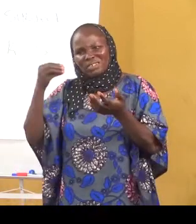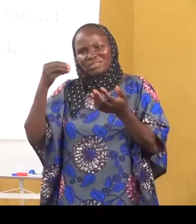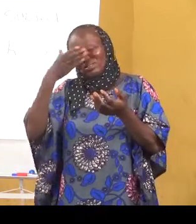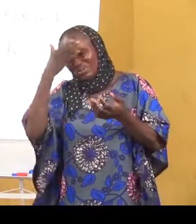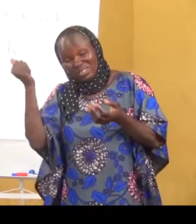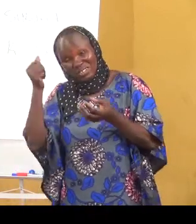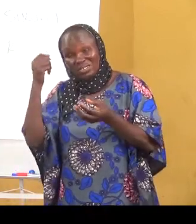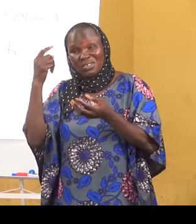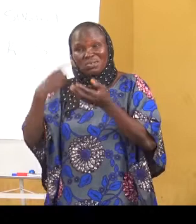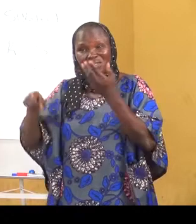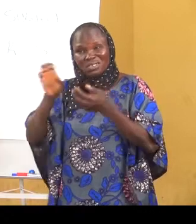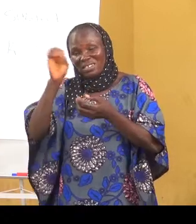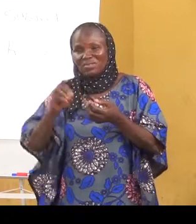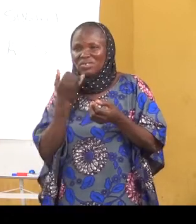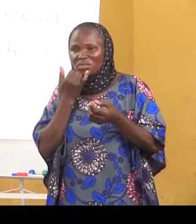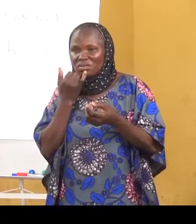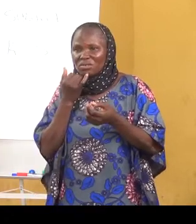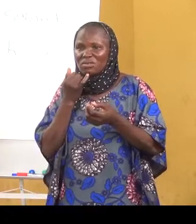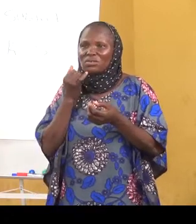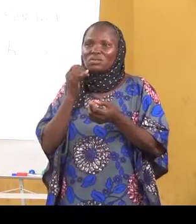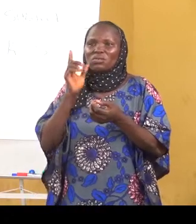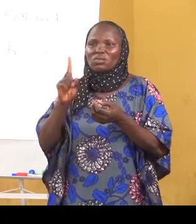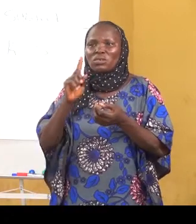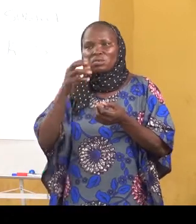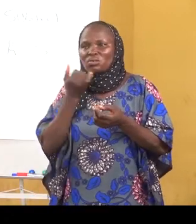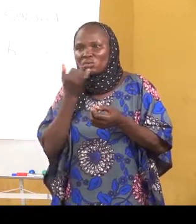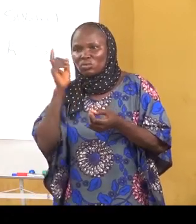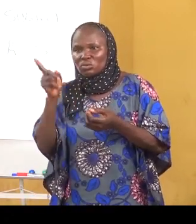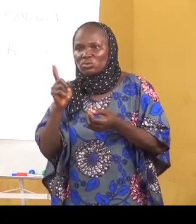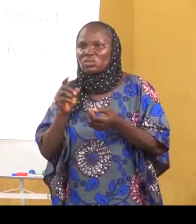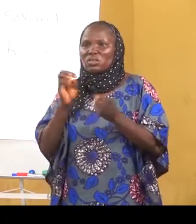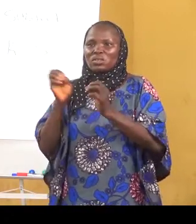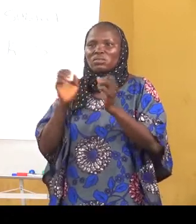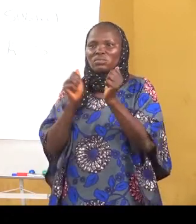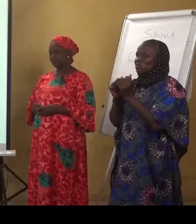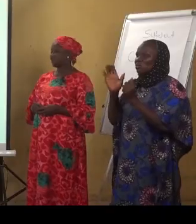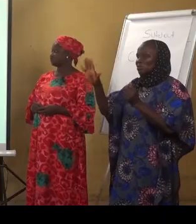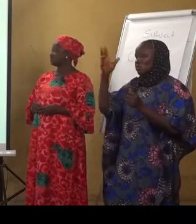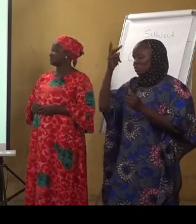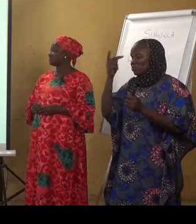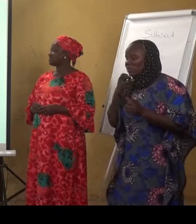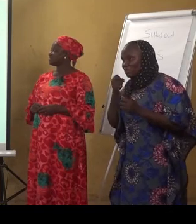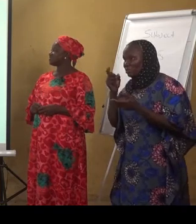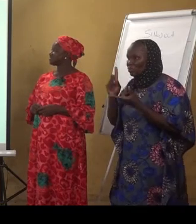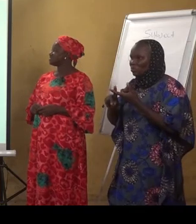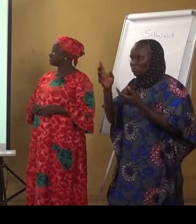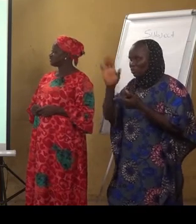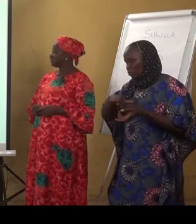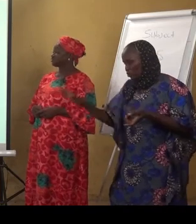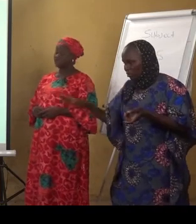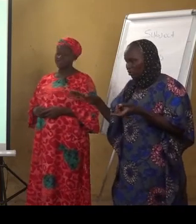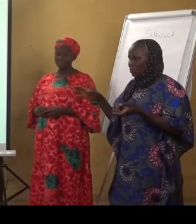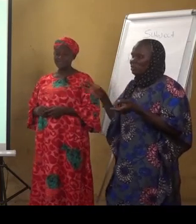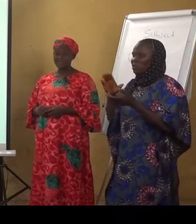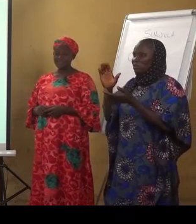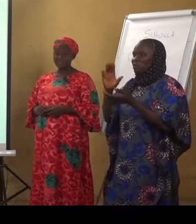must have been committed by any friend, by any child, or even parents to their children. There is need